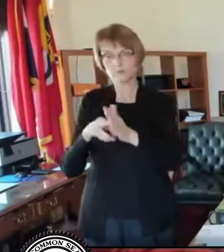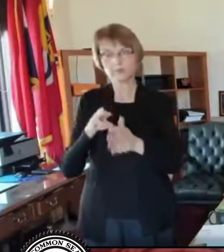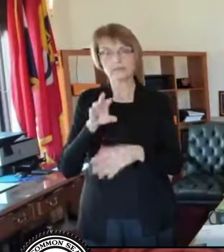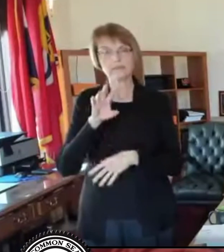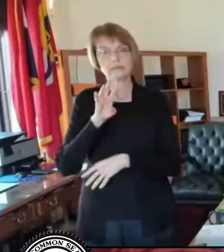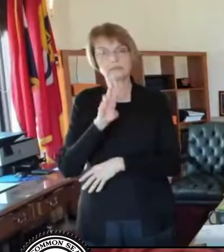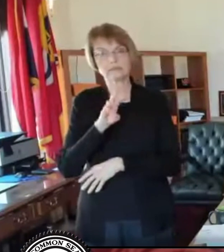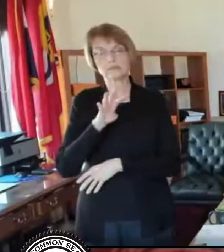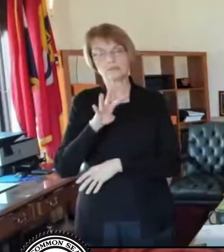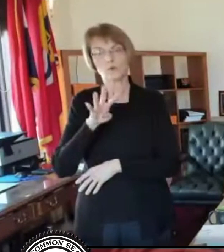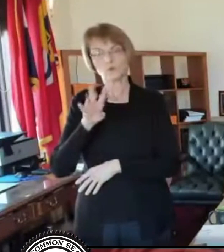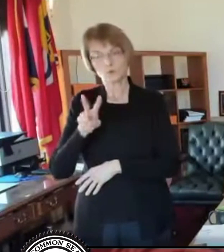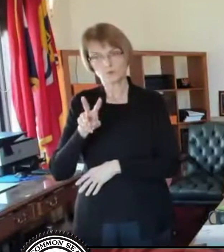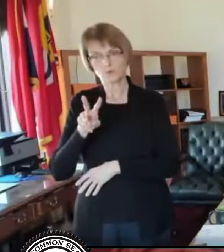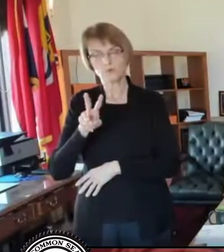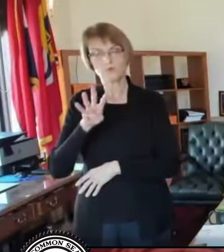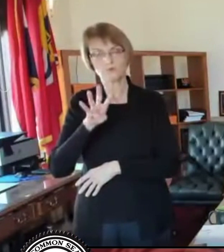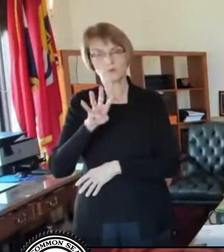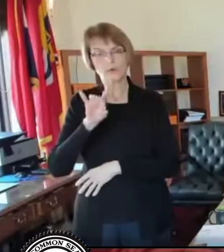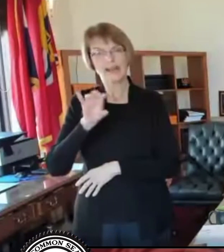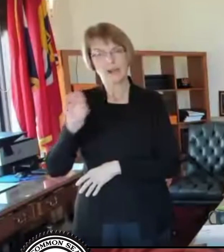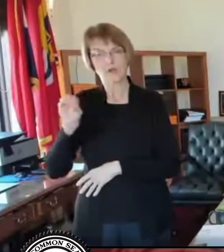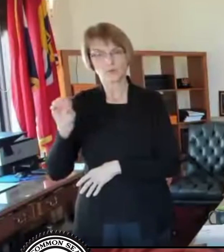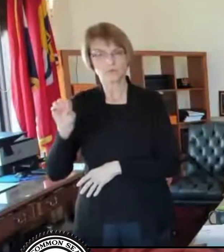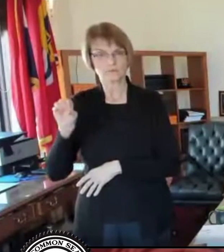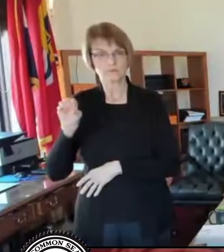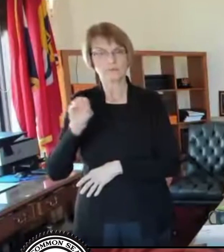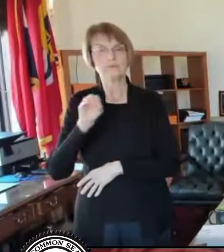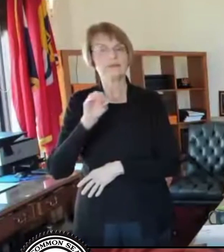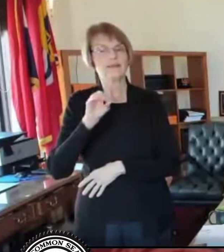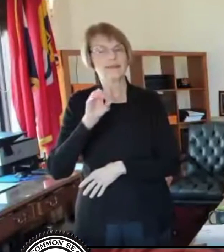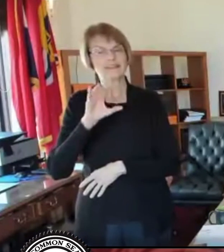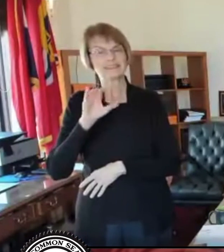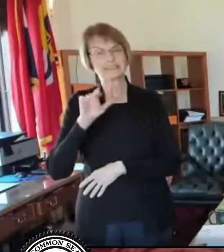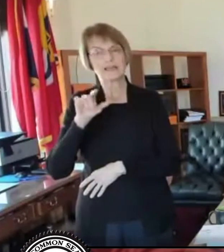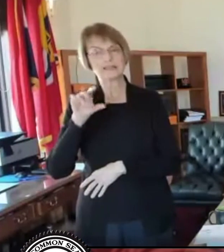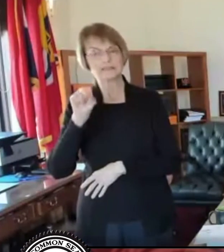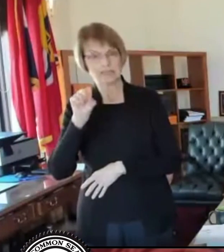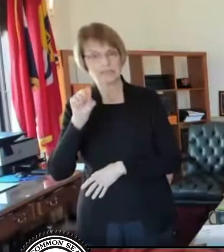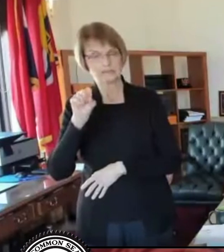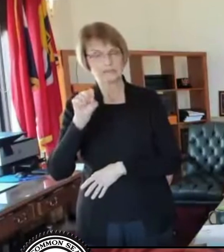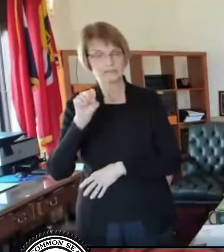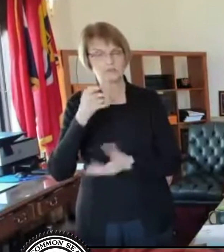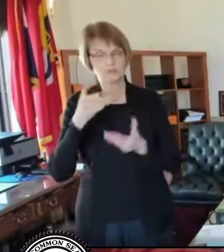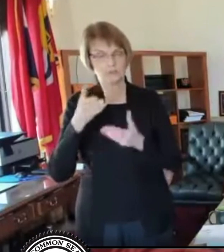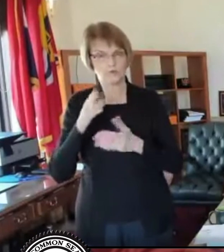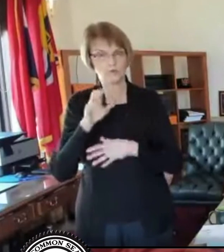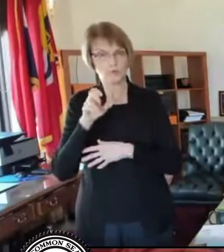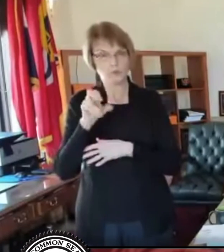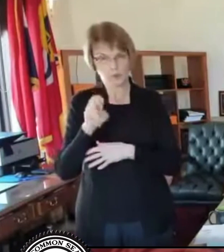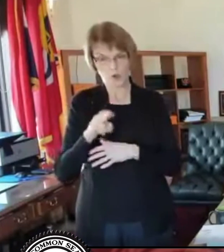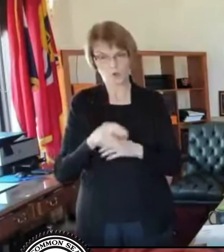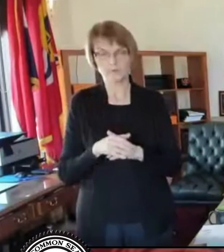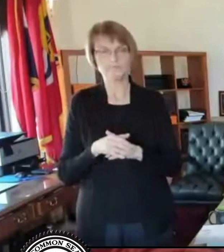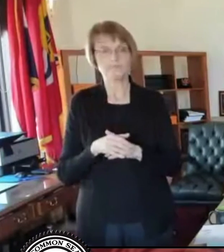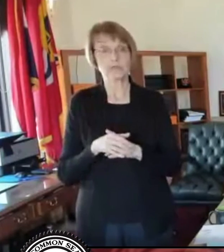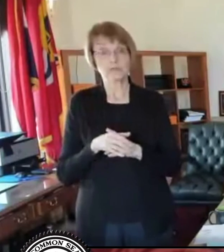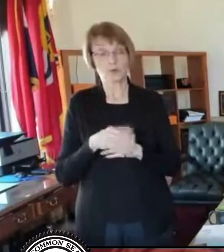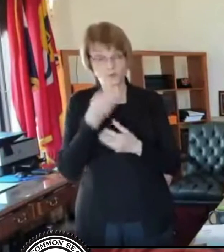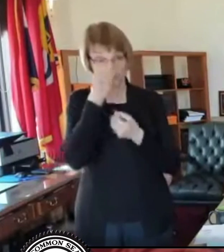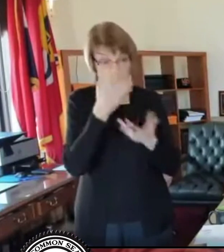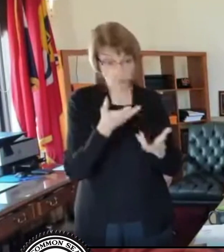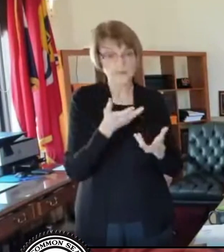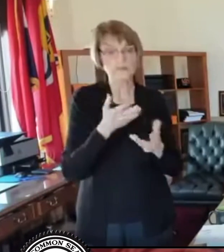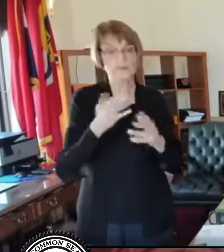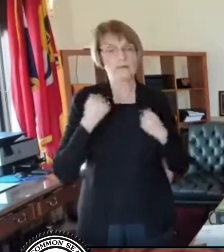622-4800. That's the Citizen Service Bureau. Our health department will make a phone call or pay a visit